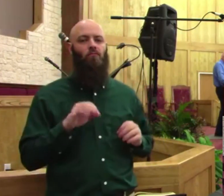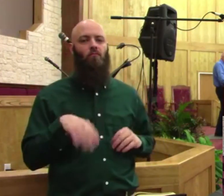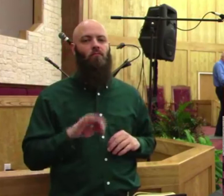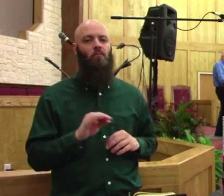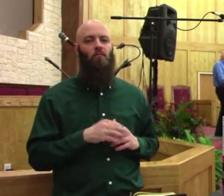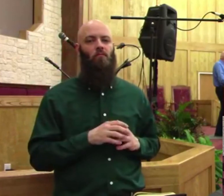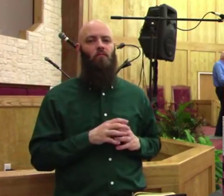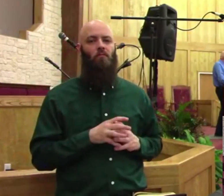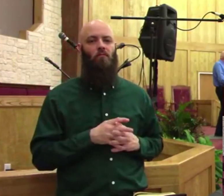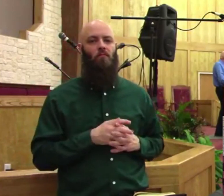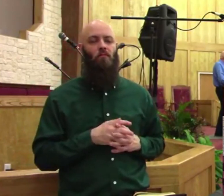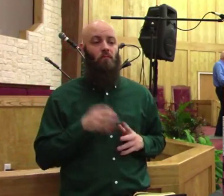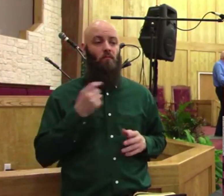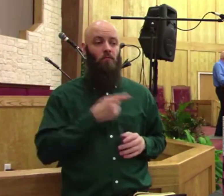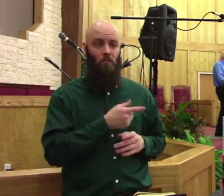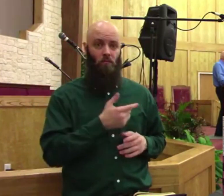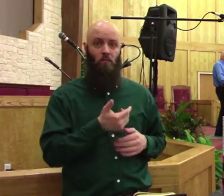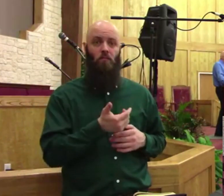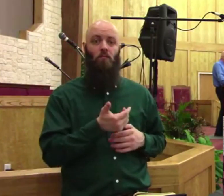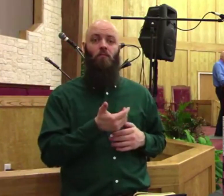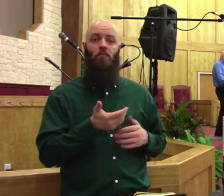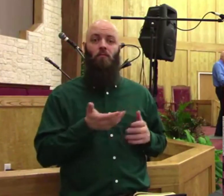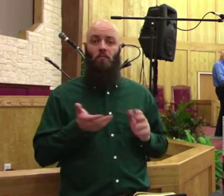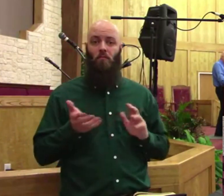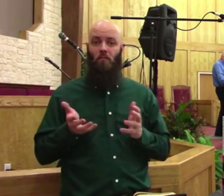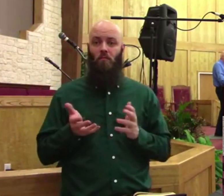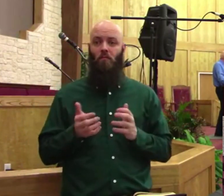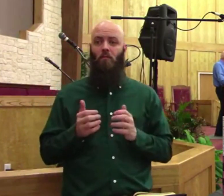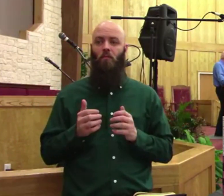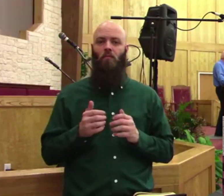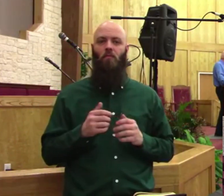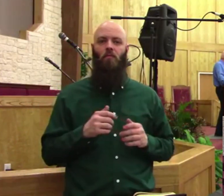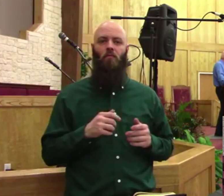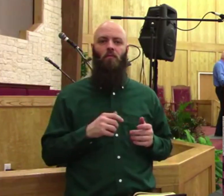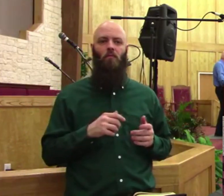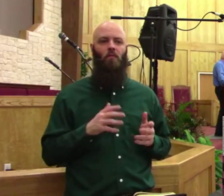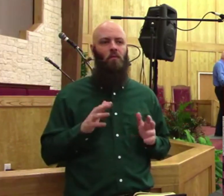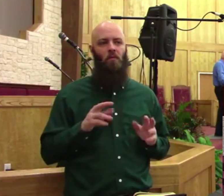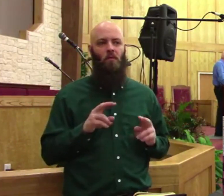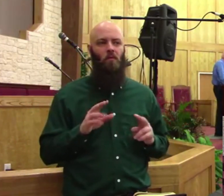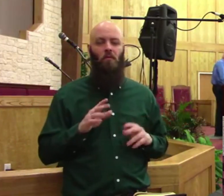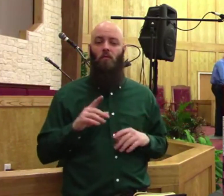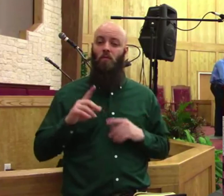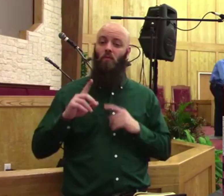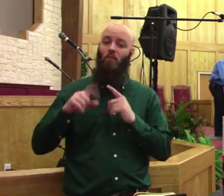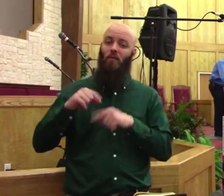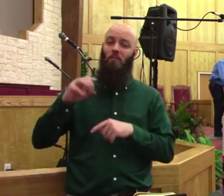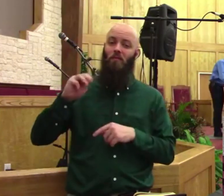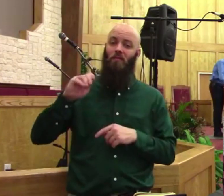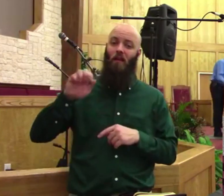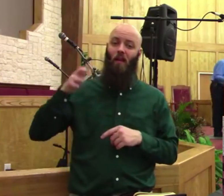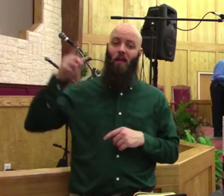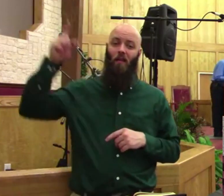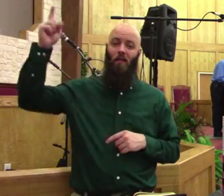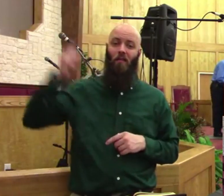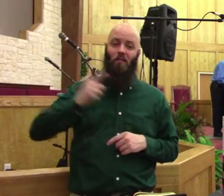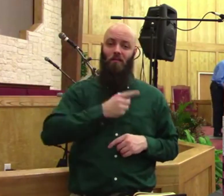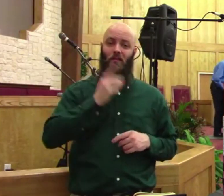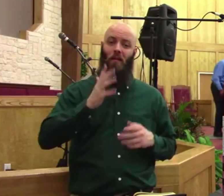know, she's in a conversation with you. When the Messiah comes, he'll sort all this stuff out. And